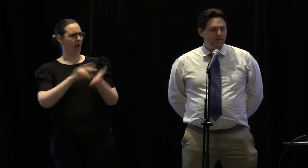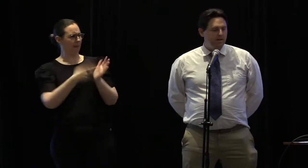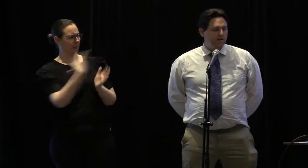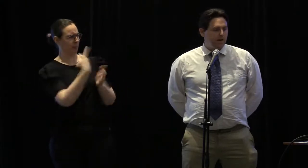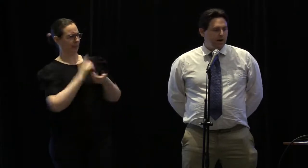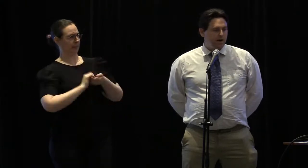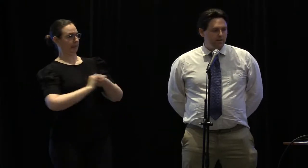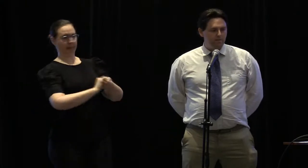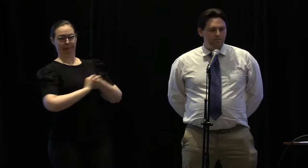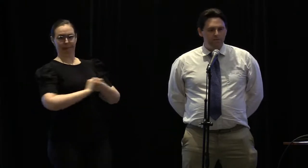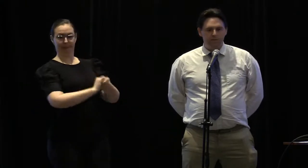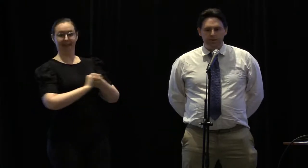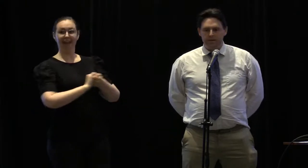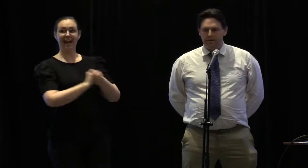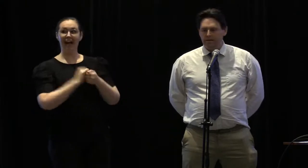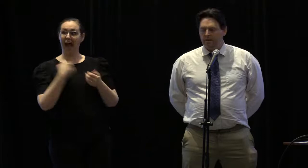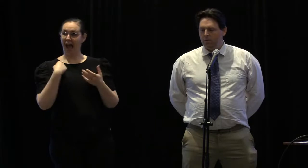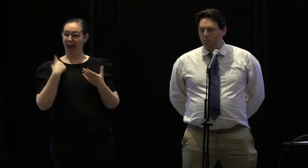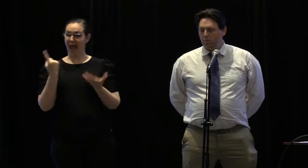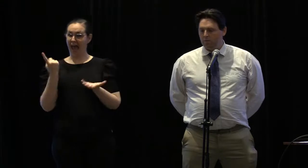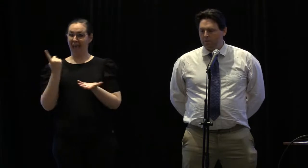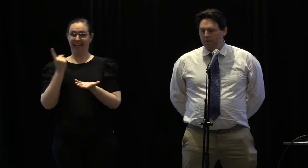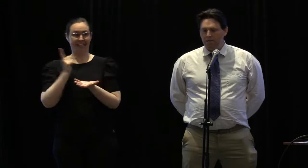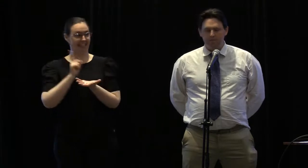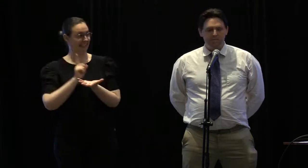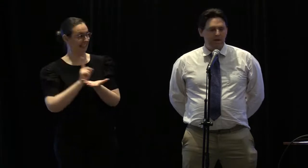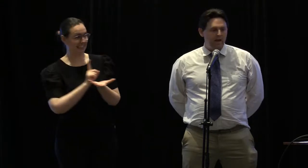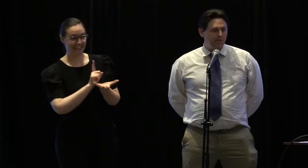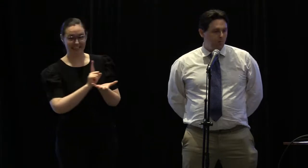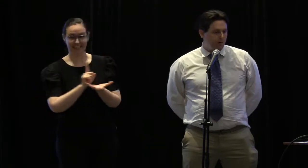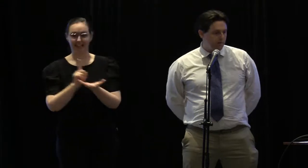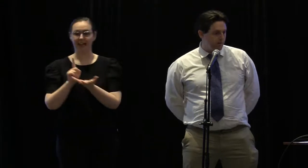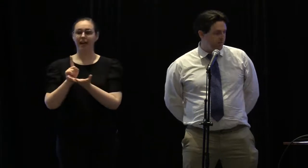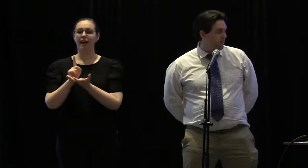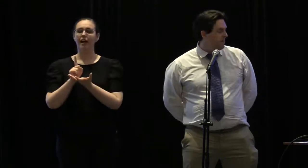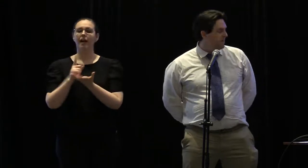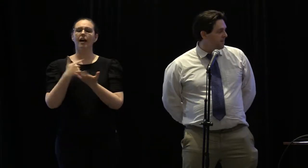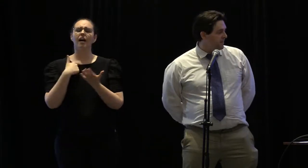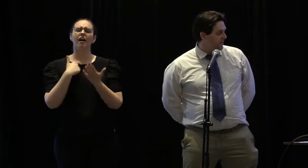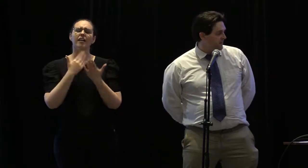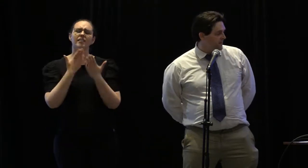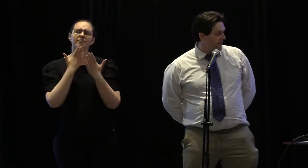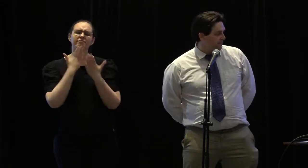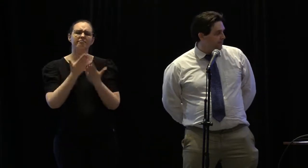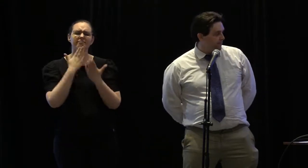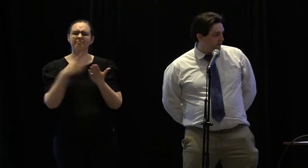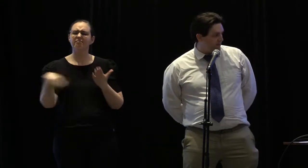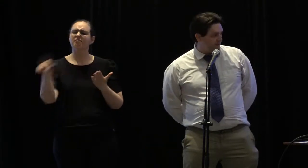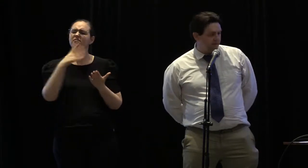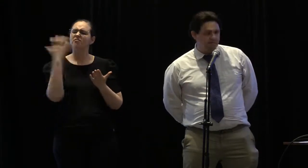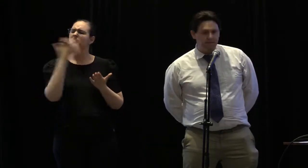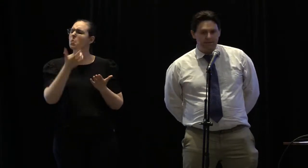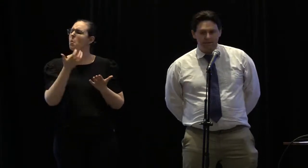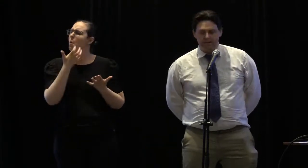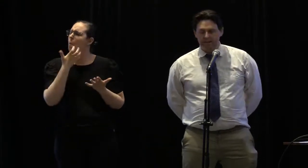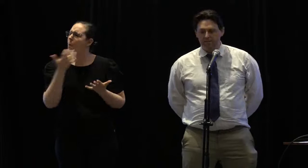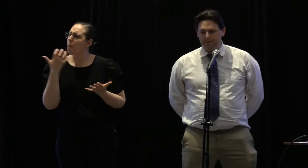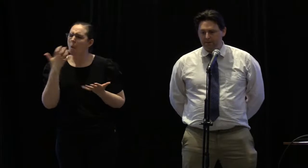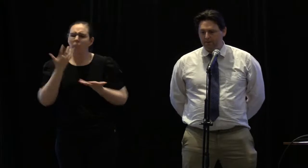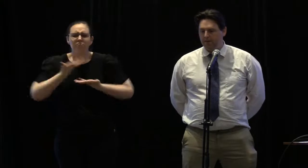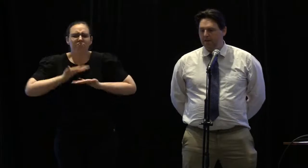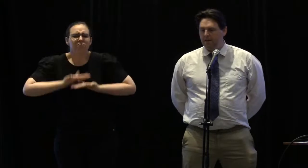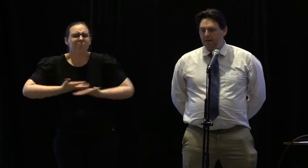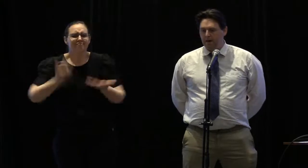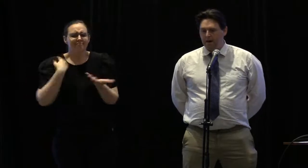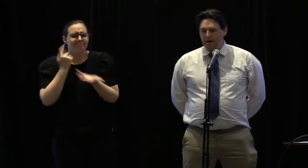appreciative of the warmth and the welcome that leaders like Forrest, leaders like